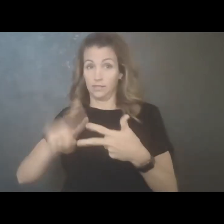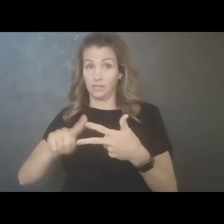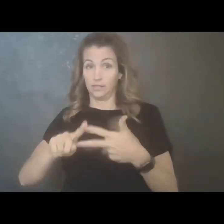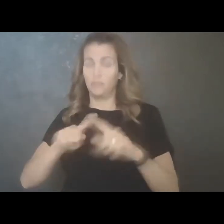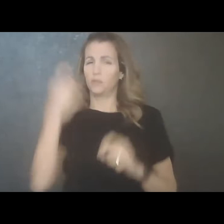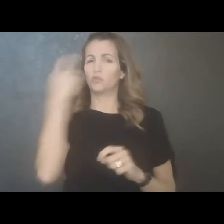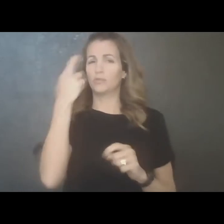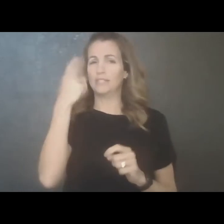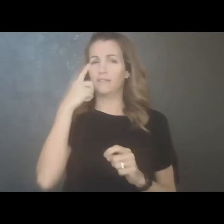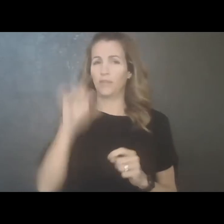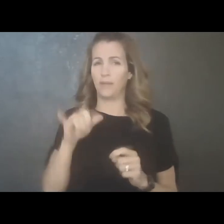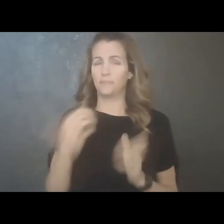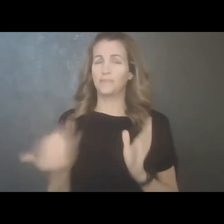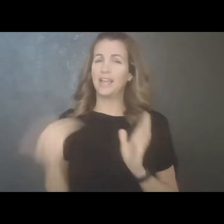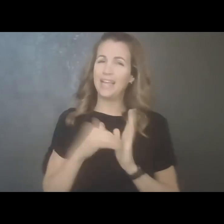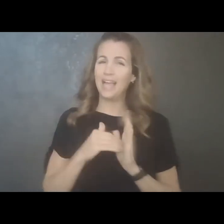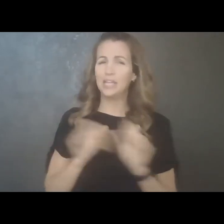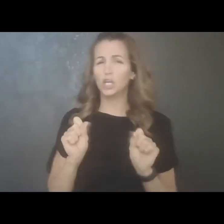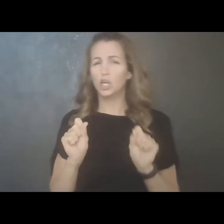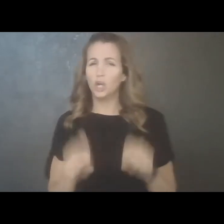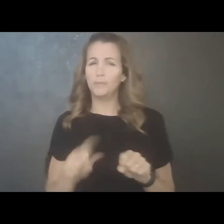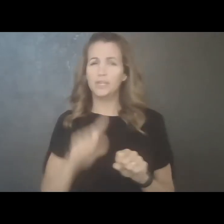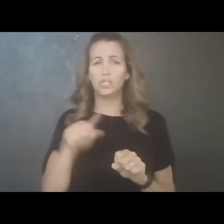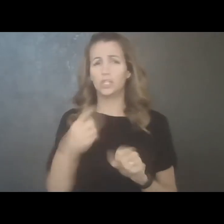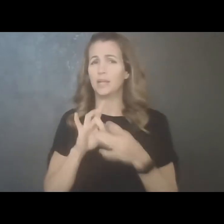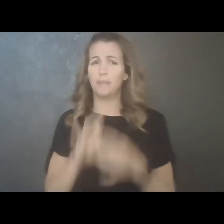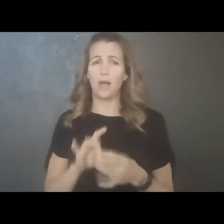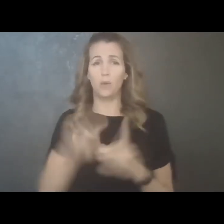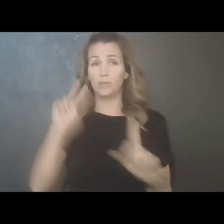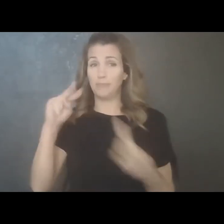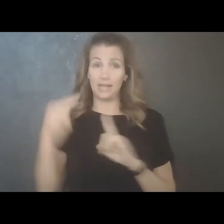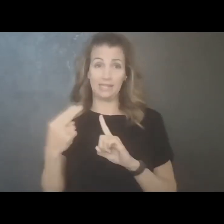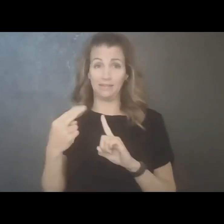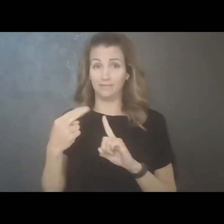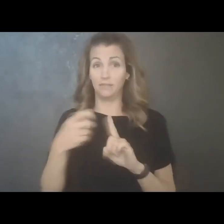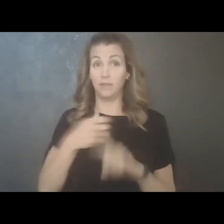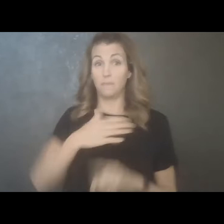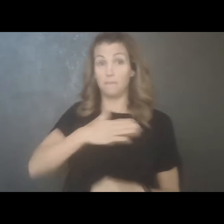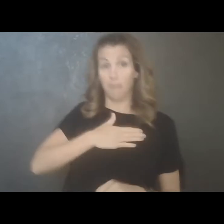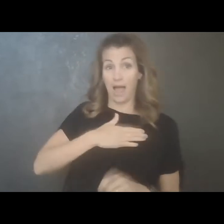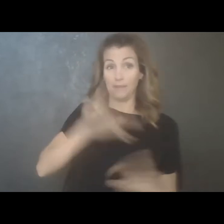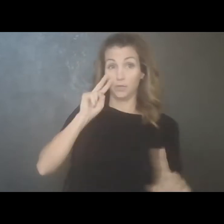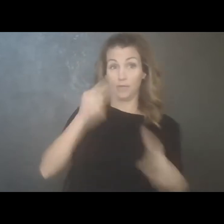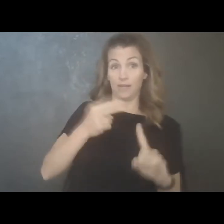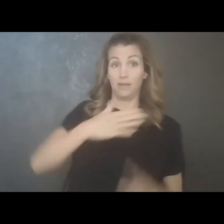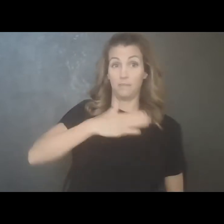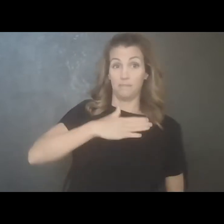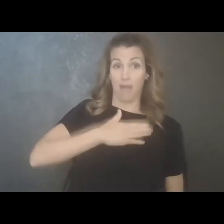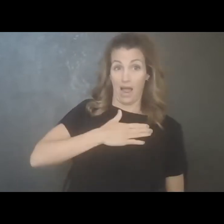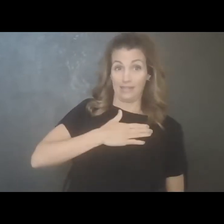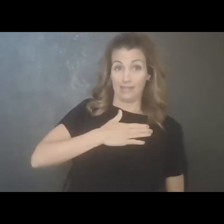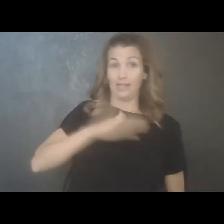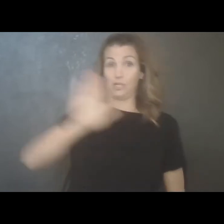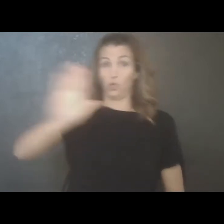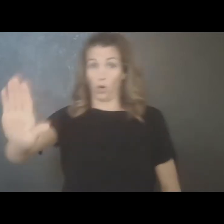that. And again, it could be just about perspective, right? So from my perspective, mine is mine and yours is